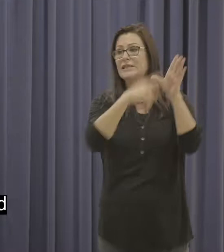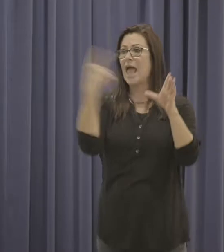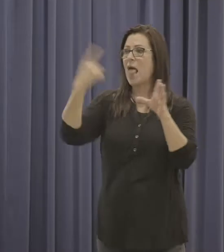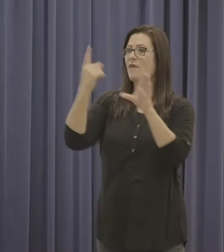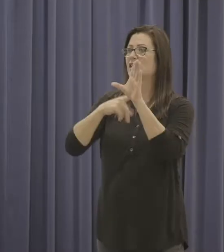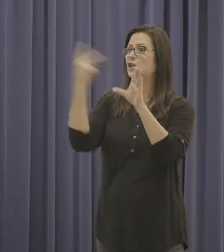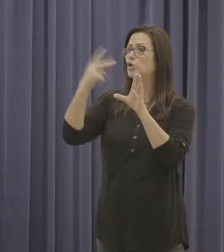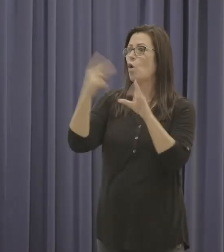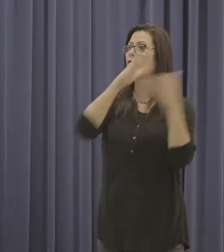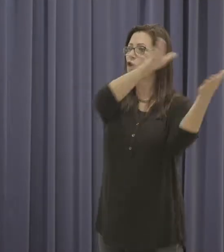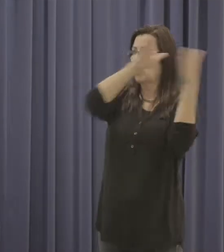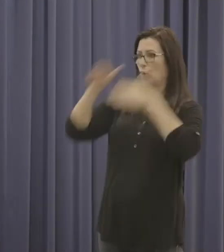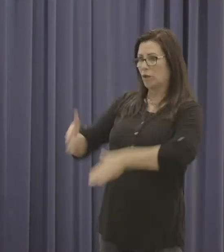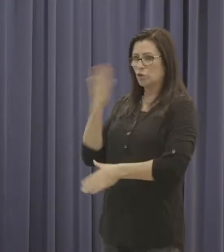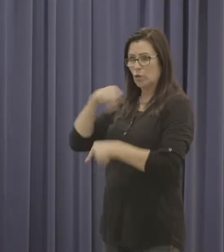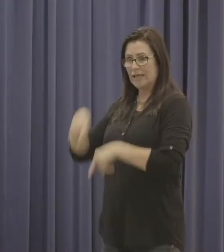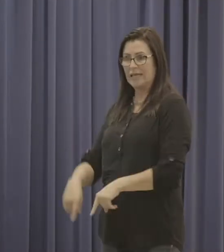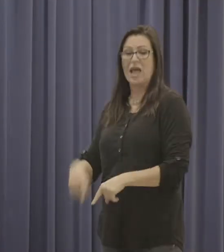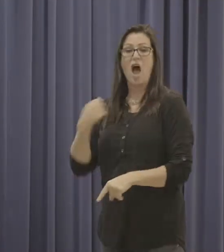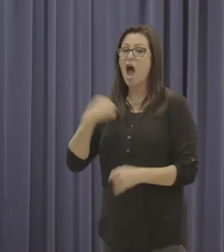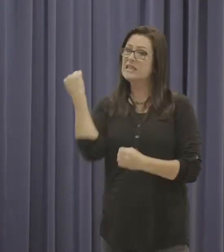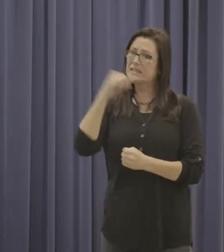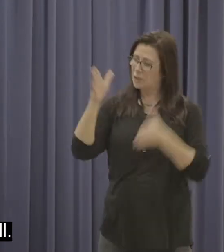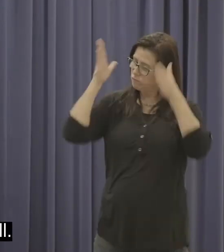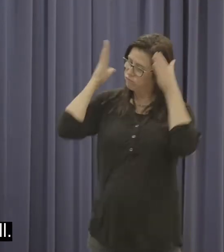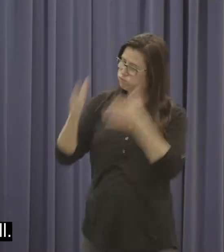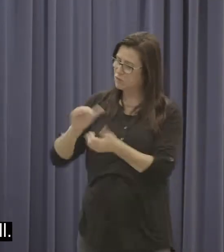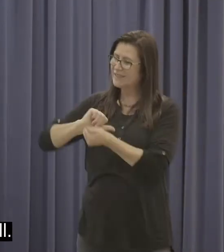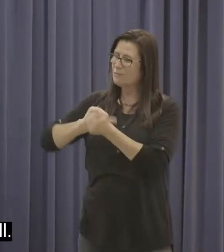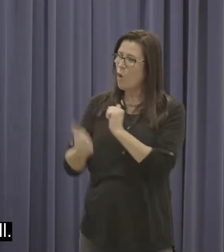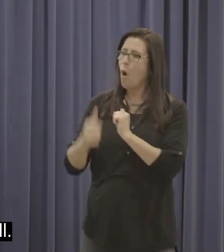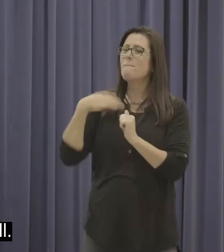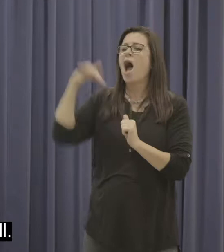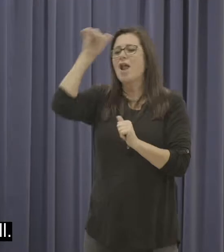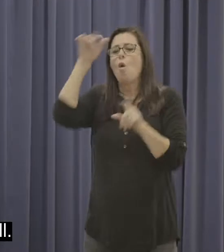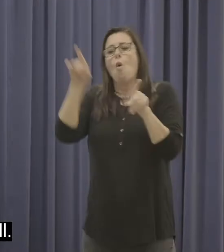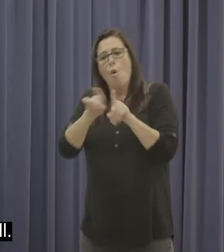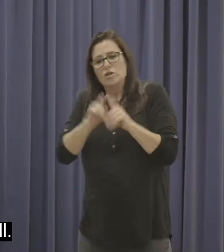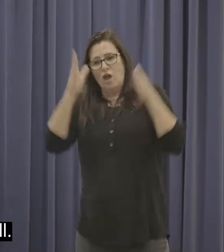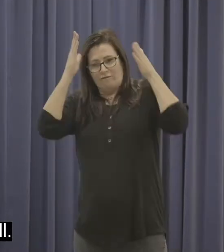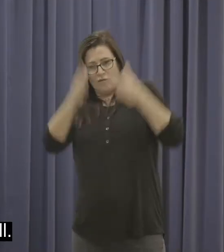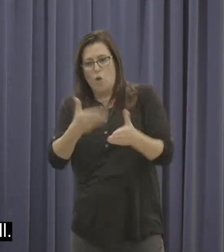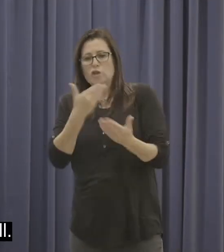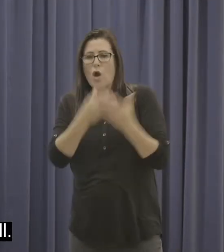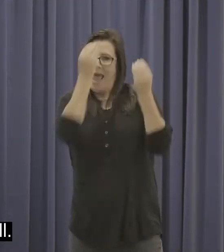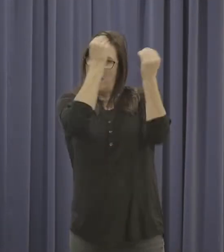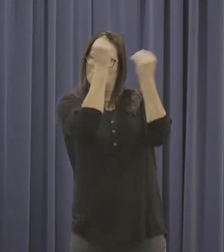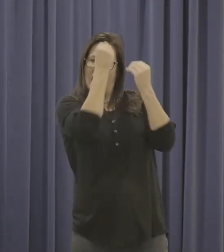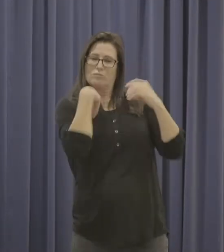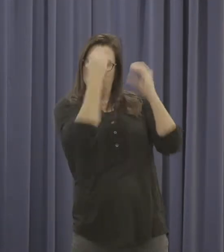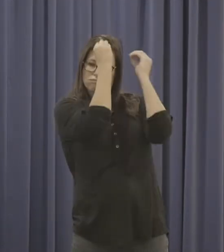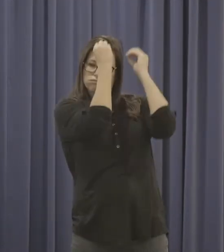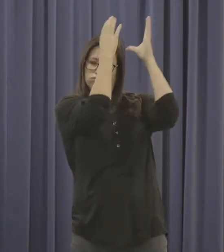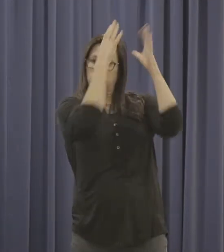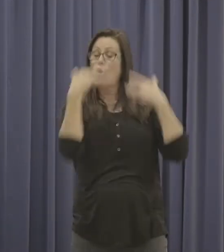country. I was still pretty focused on sports, but knew it was pretty important to focus on my education as well. And